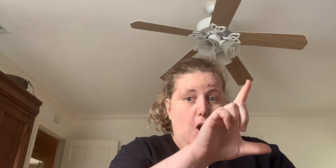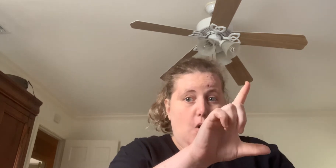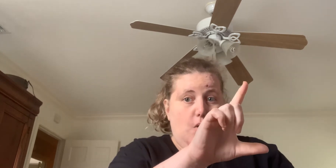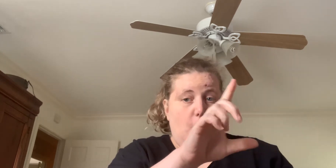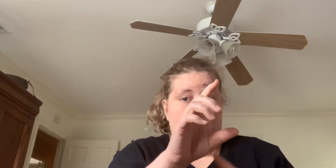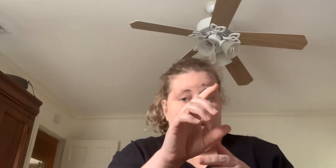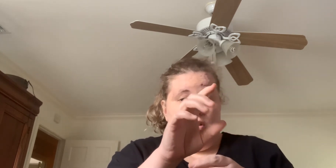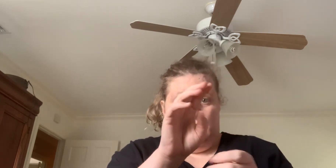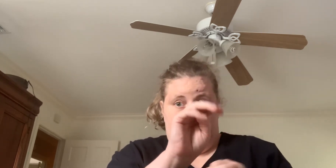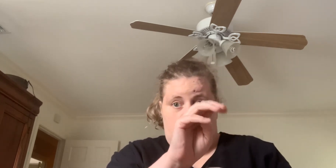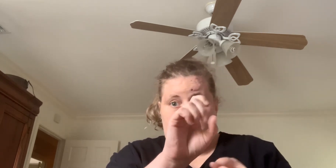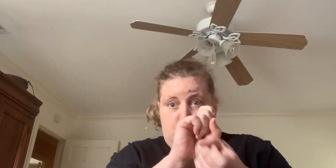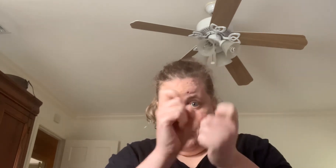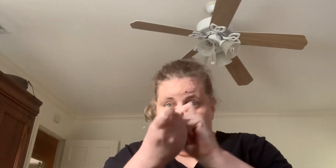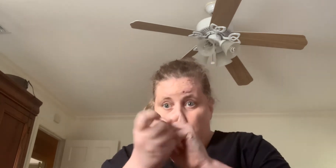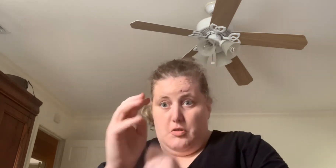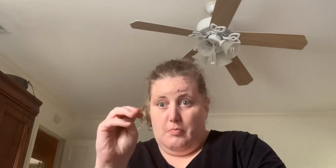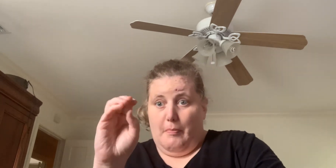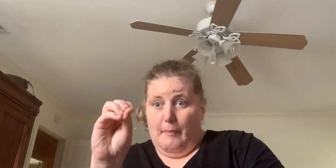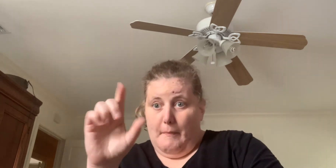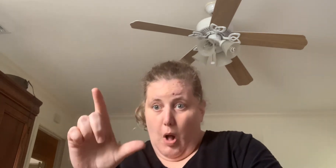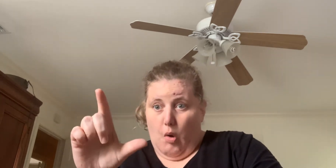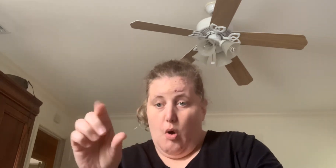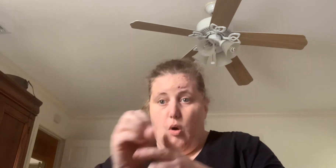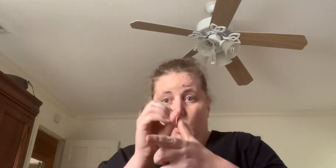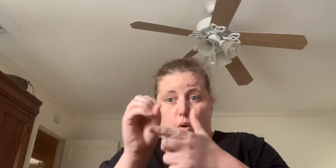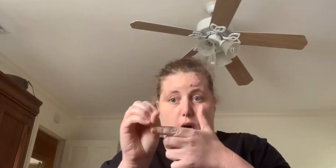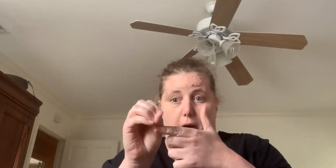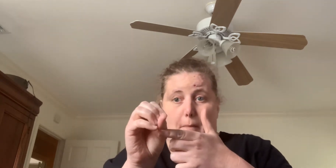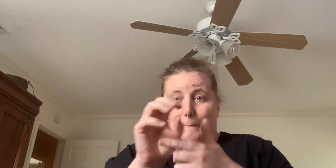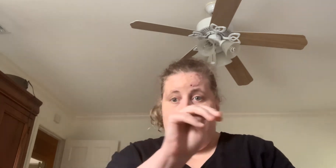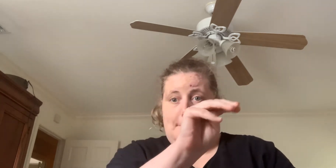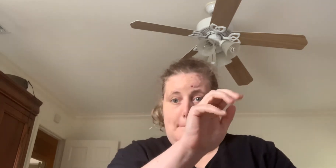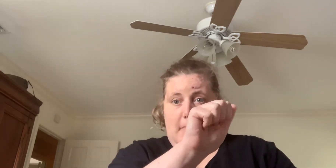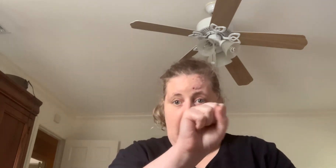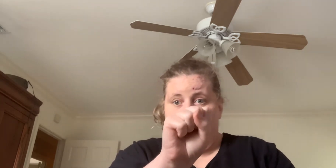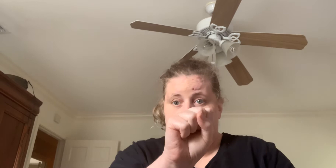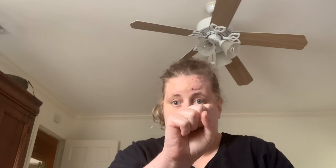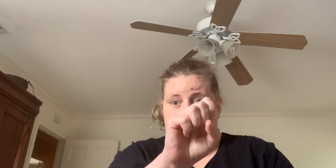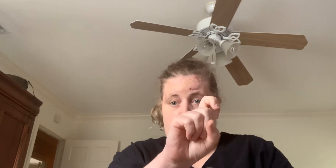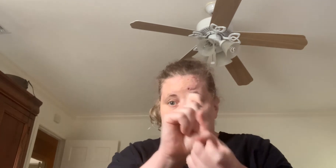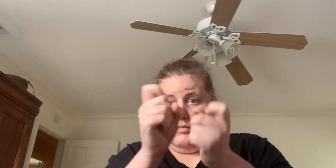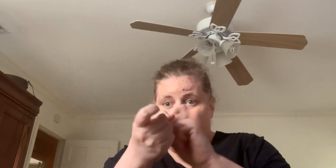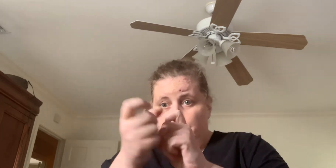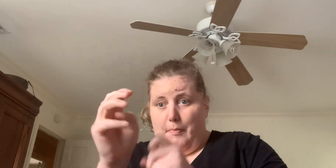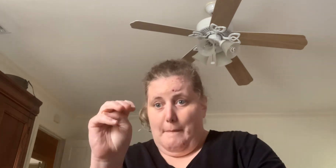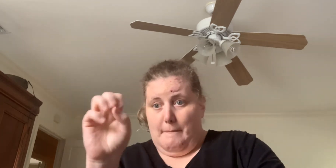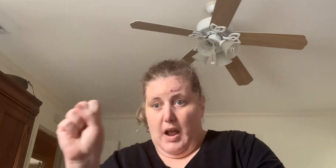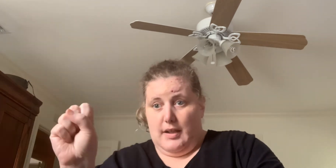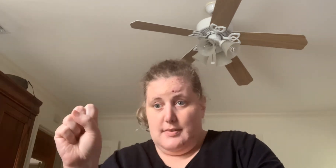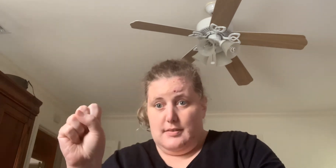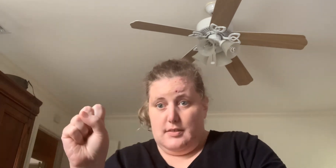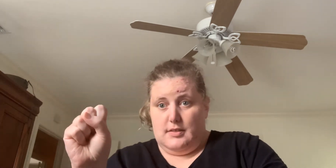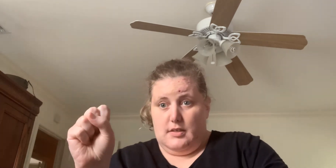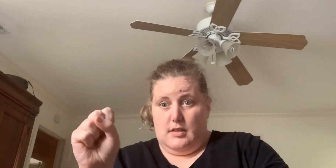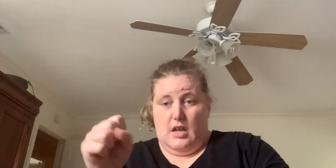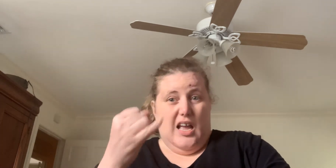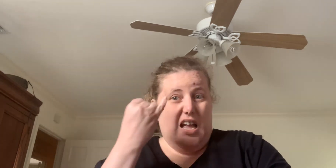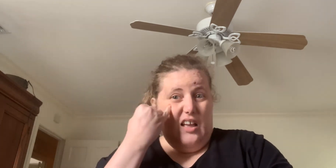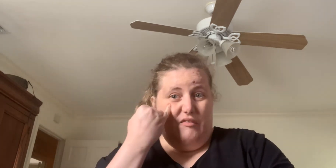conversions, unless I ask you specifically to write out the mole ratios, you don't have to just write them out. You can write them out for your